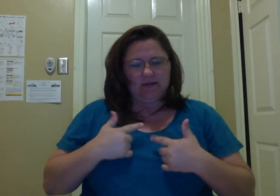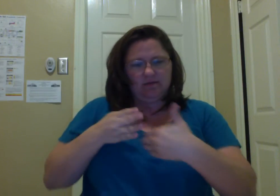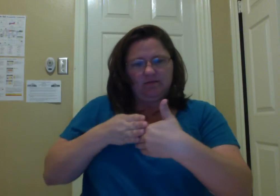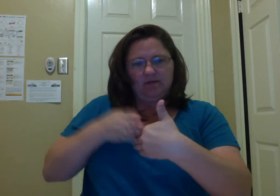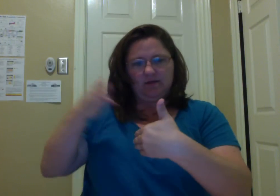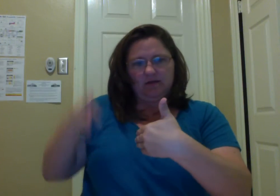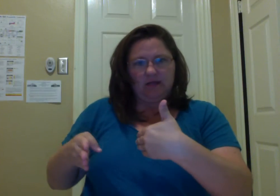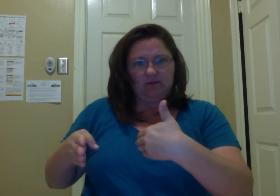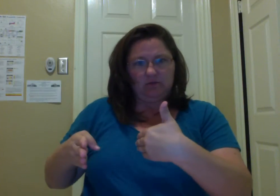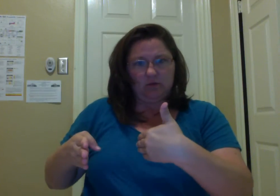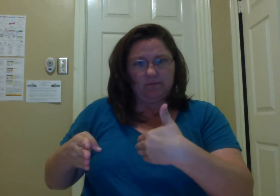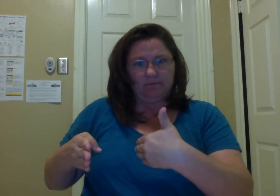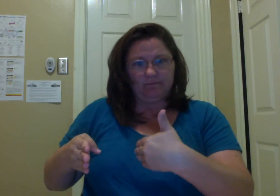live next door.